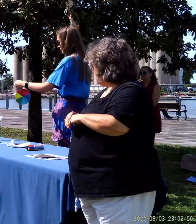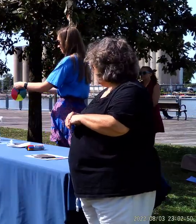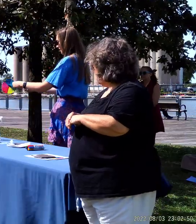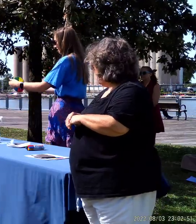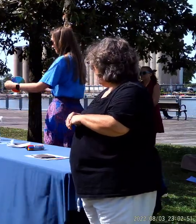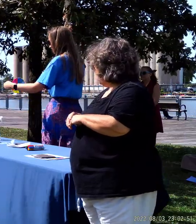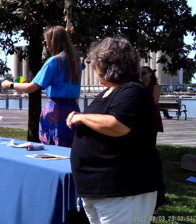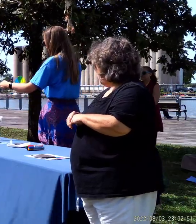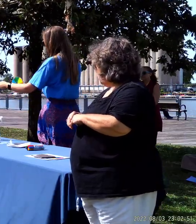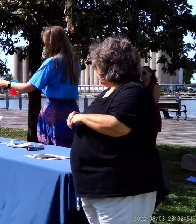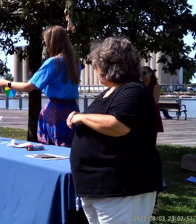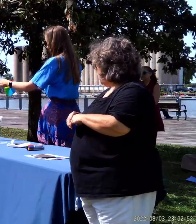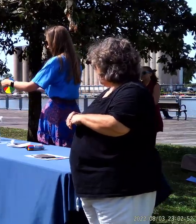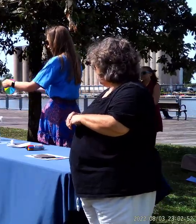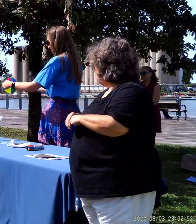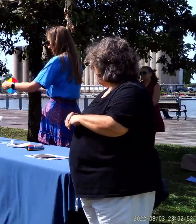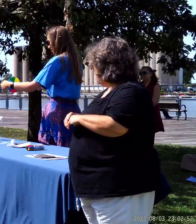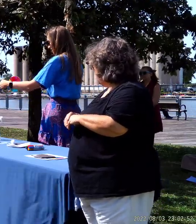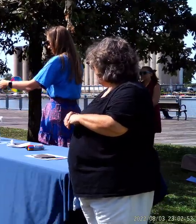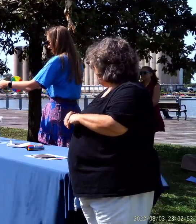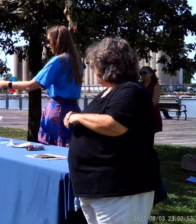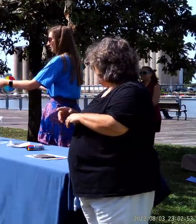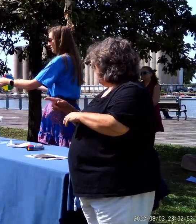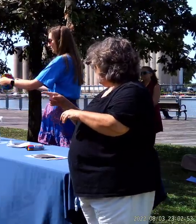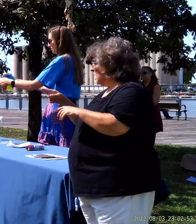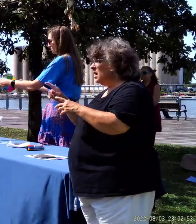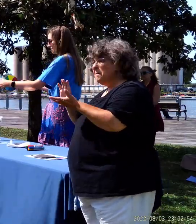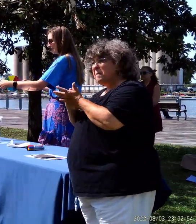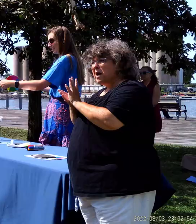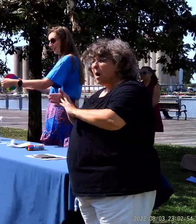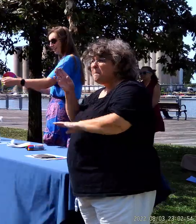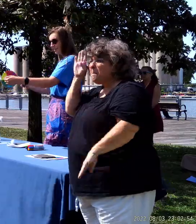So if I turn it this way,